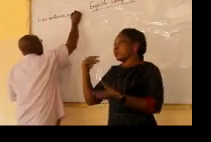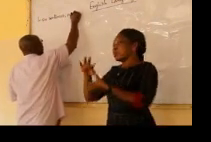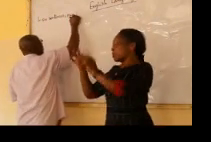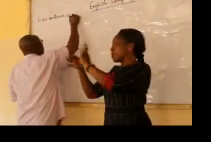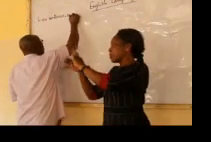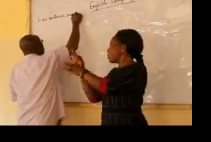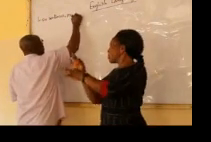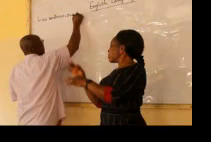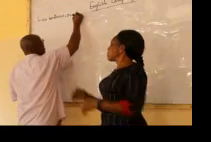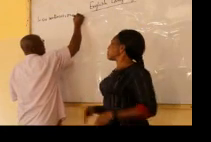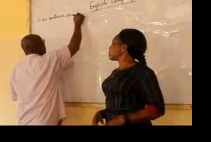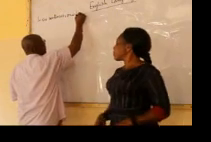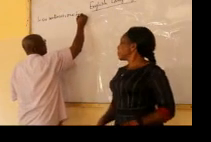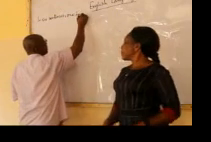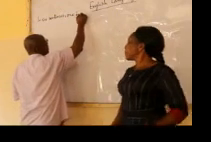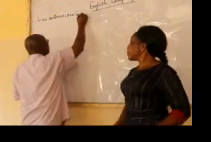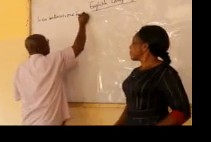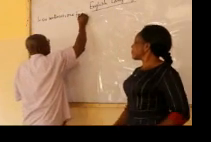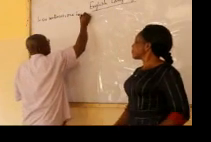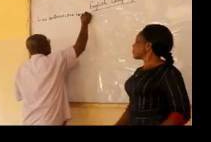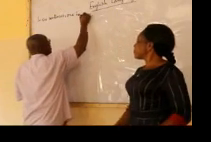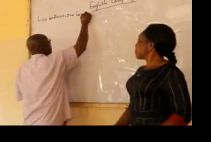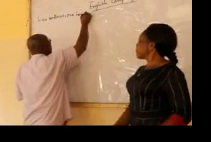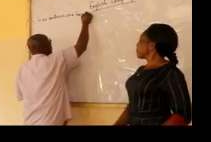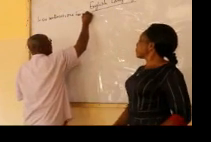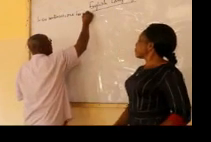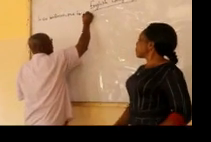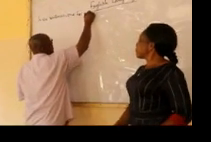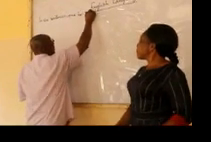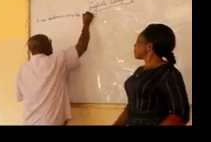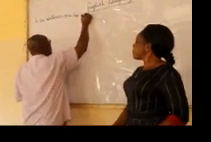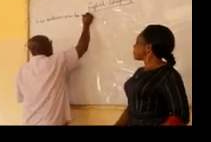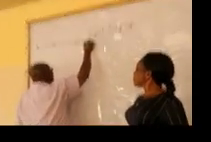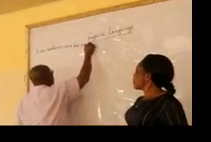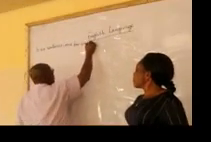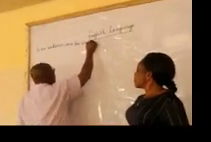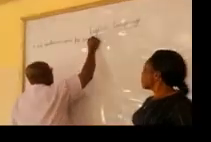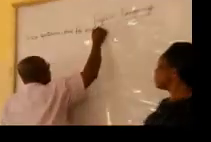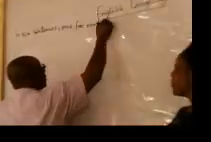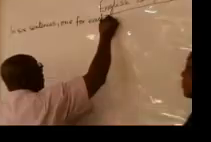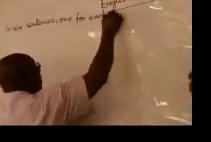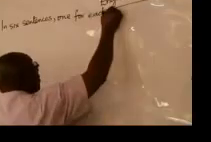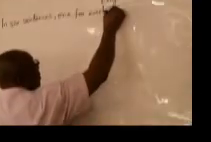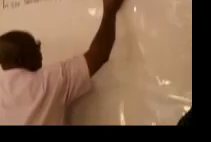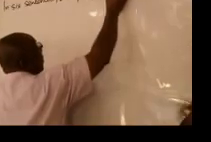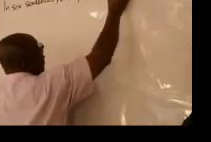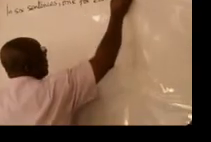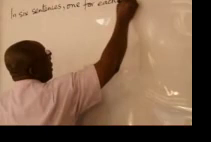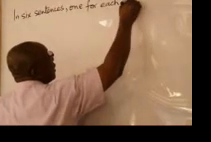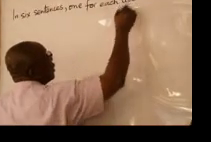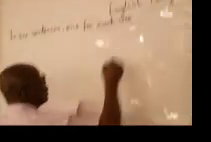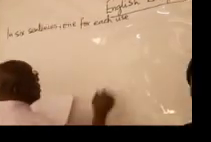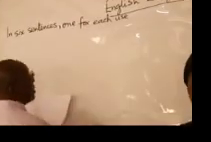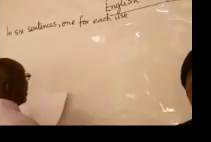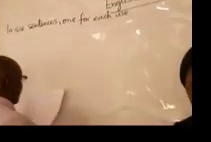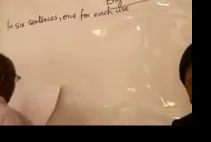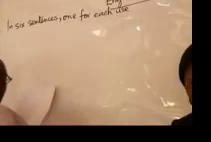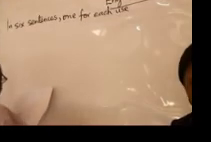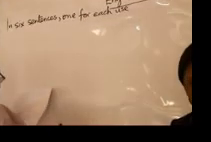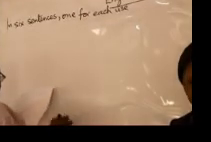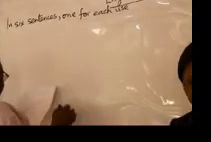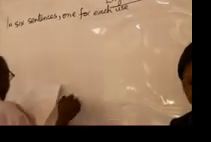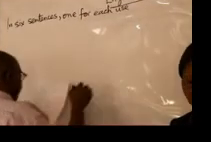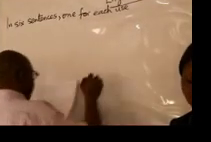One for each use. one for each